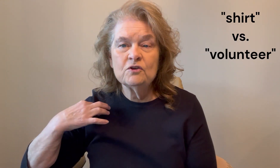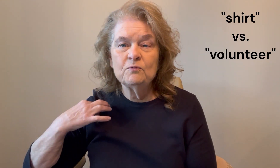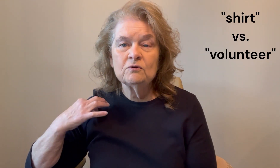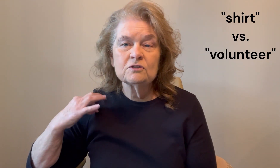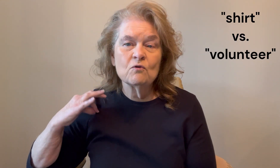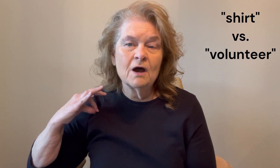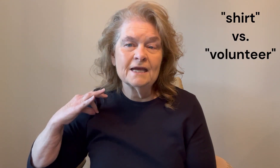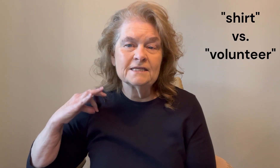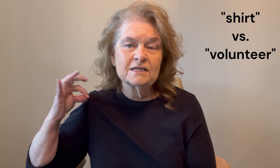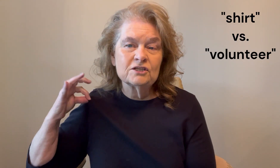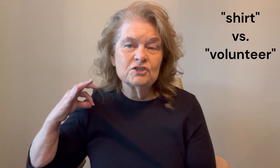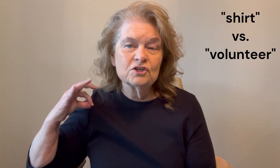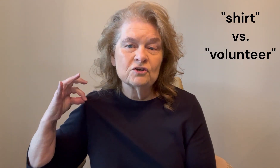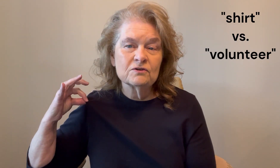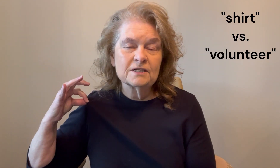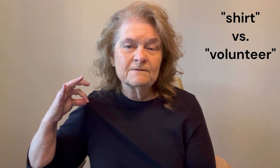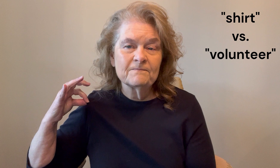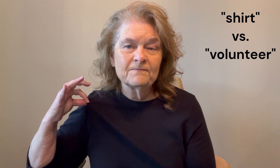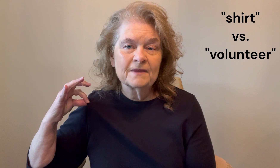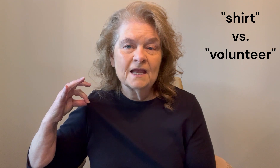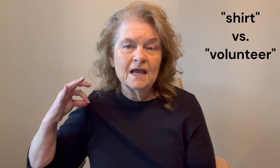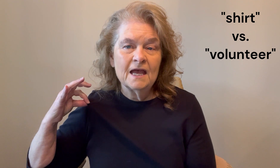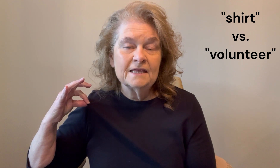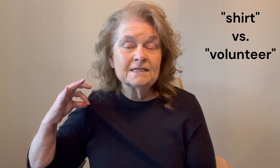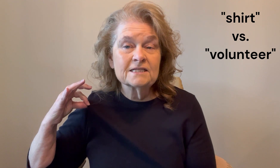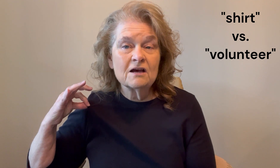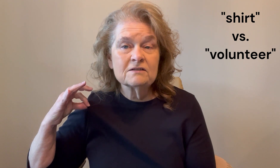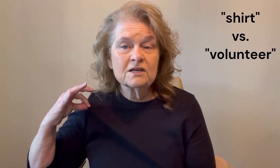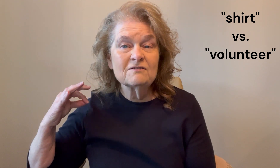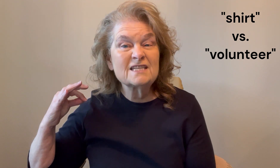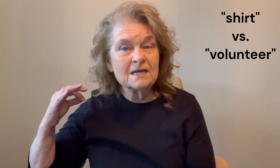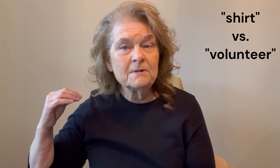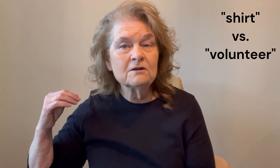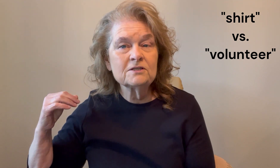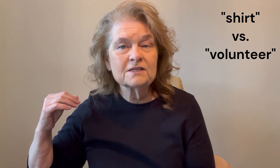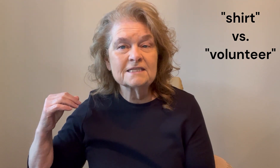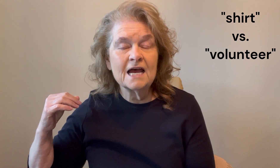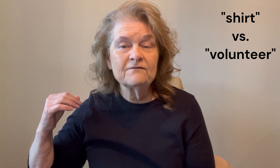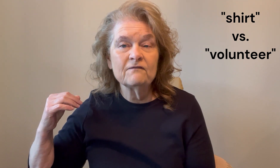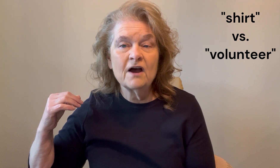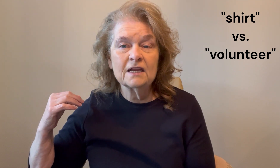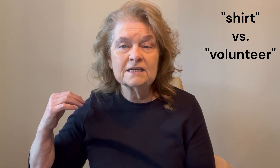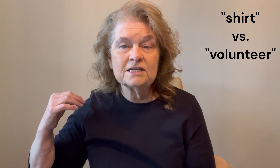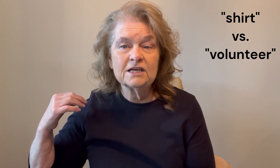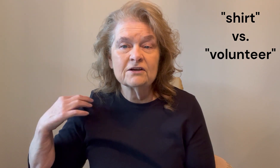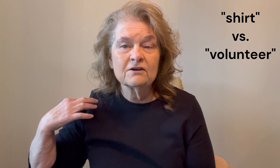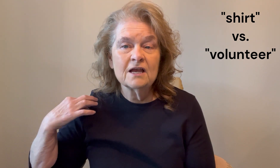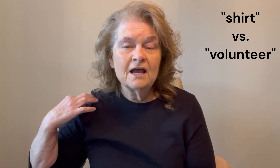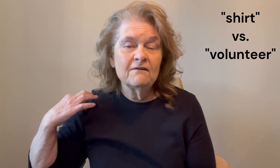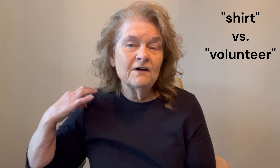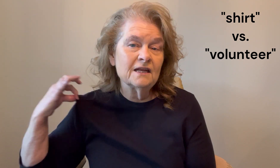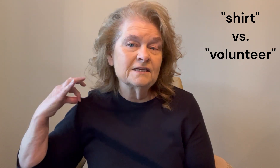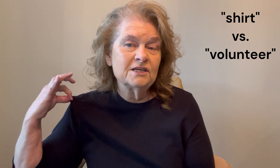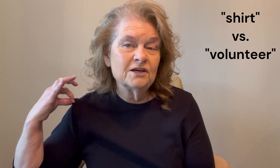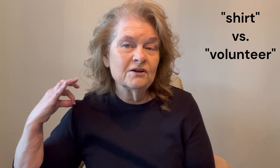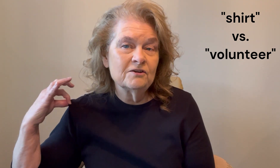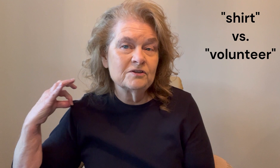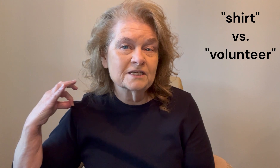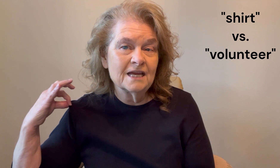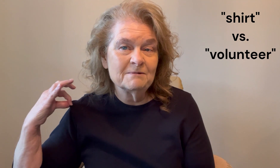pull twice. Shirt. This is also similar to the sign for volunteer, Volunteer, you just keep doing